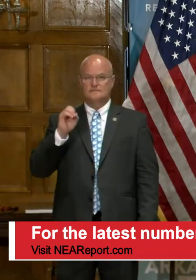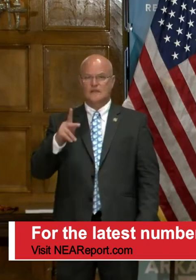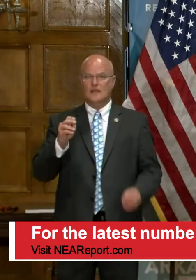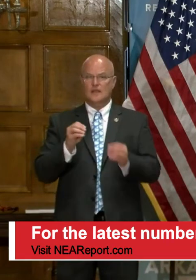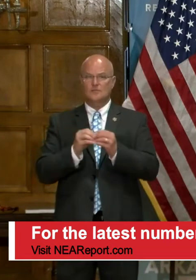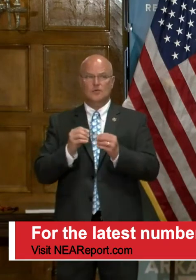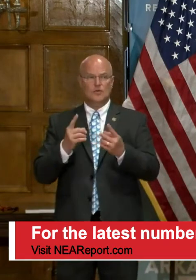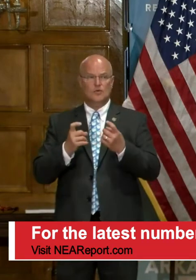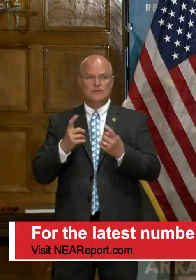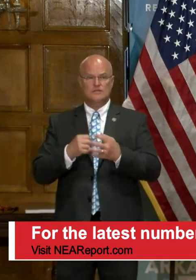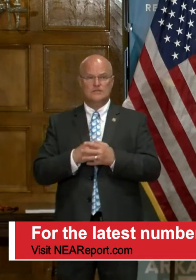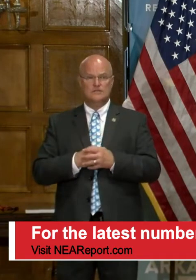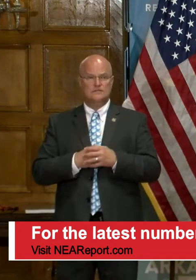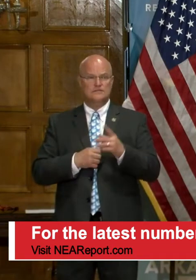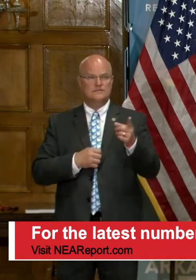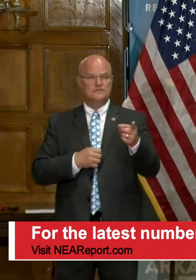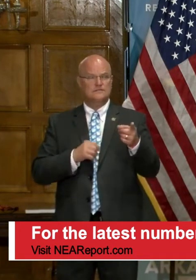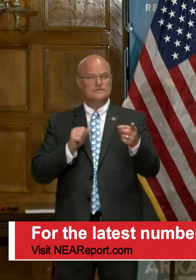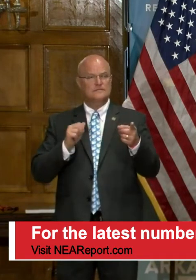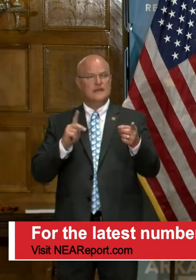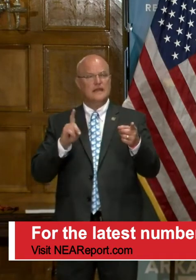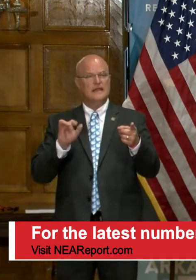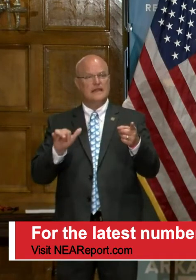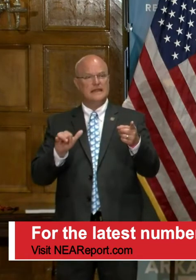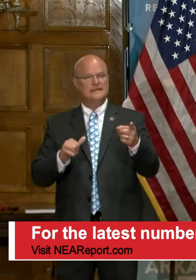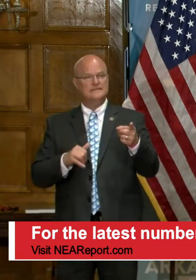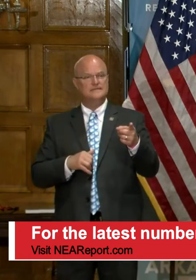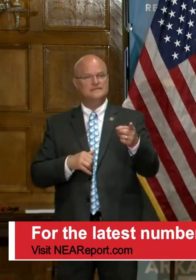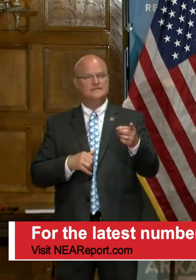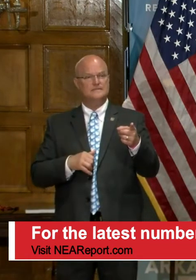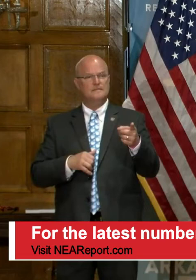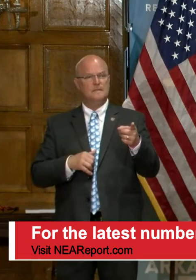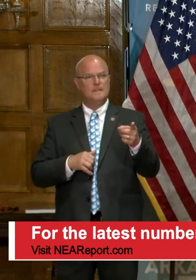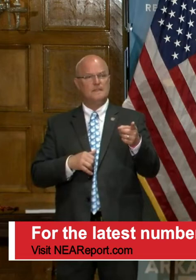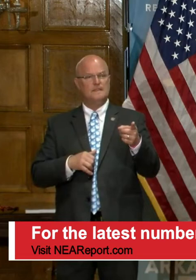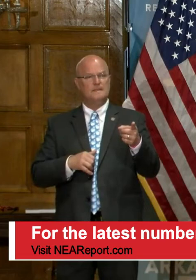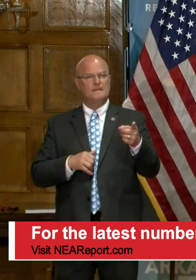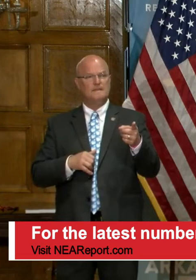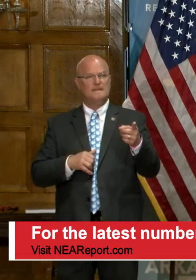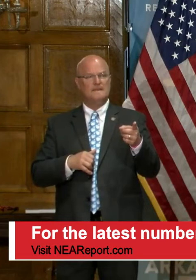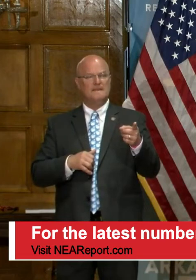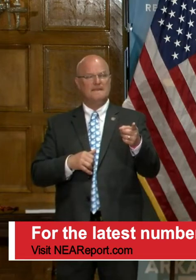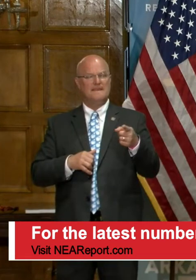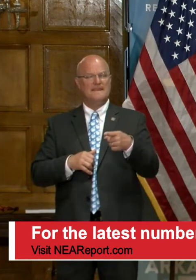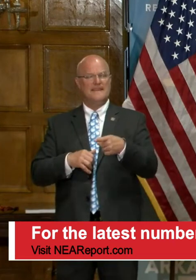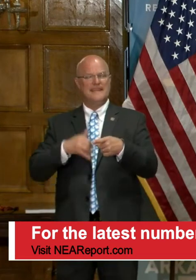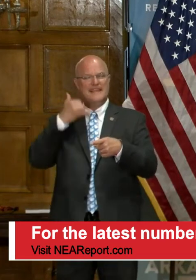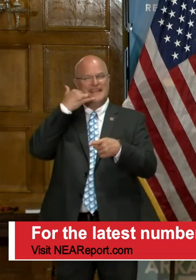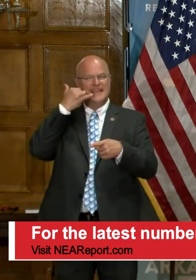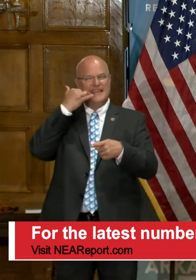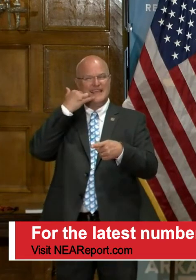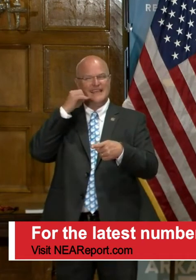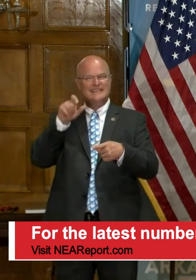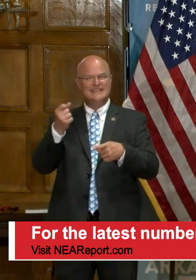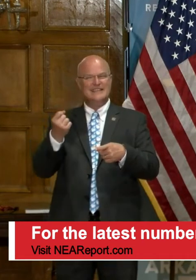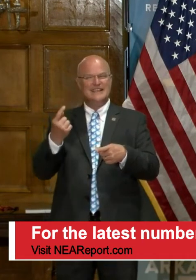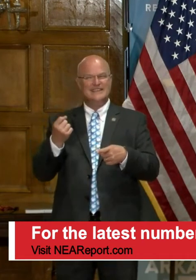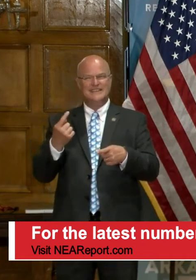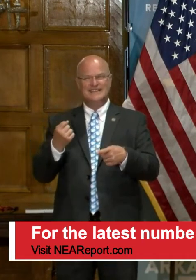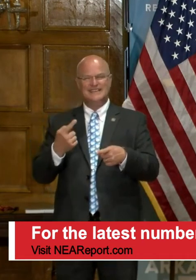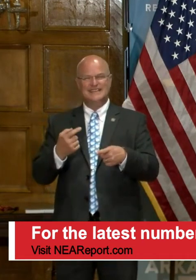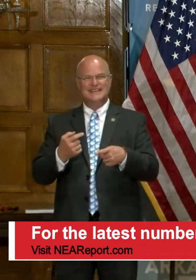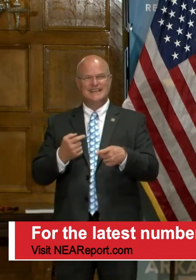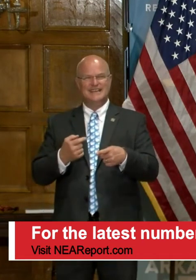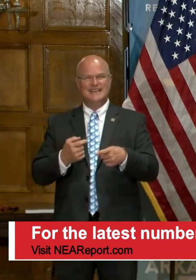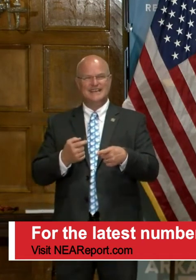Any other questions? We got Andy. I guess this might Yes, Mercedes McKay with Channel 11.